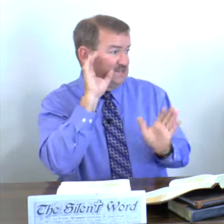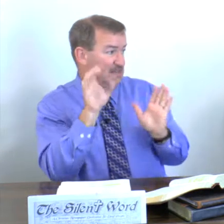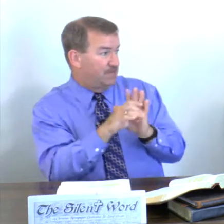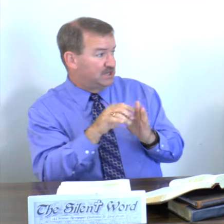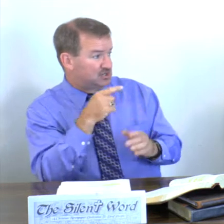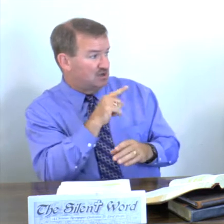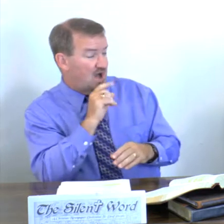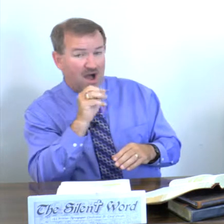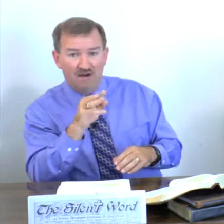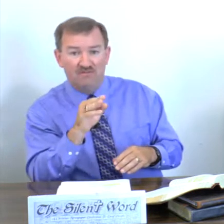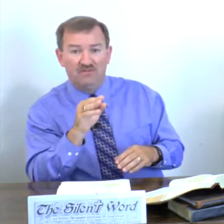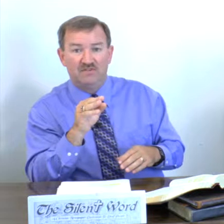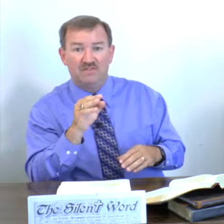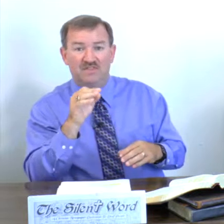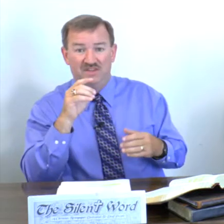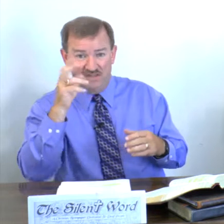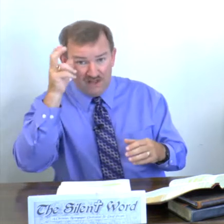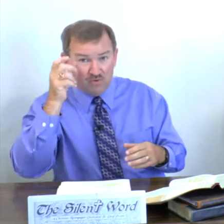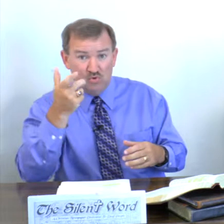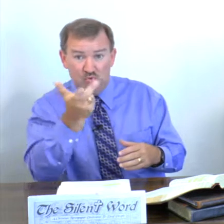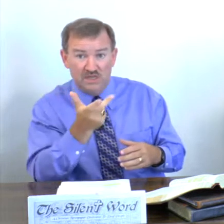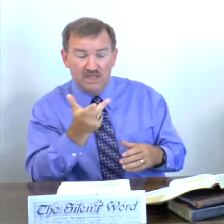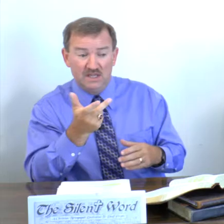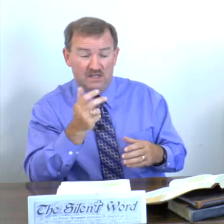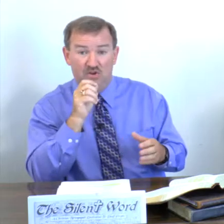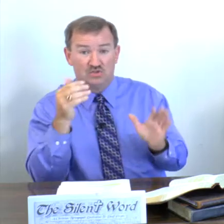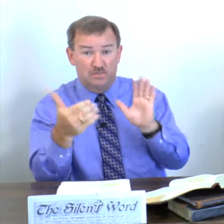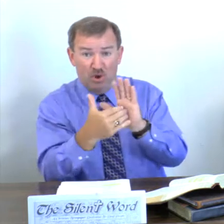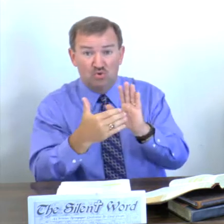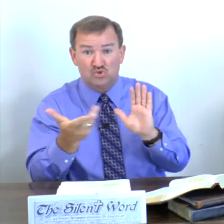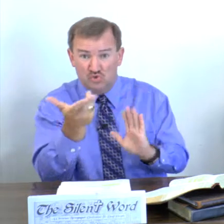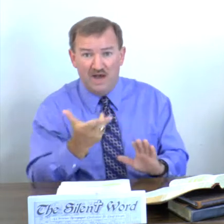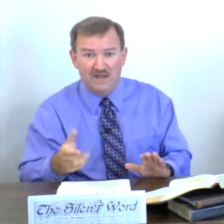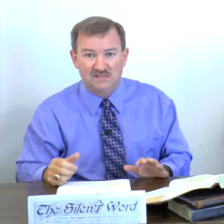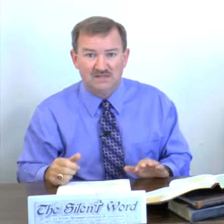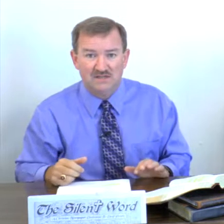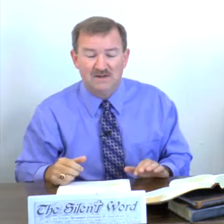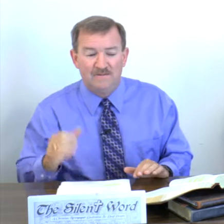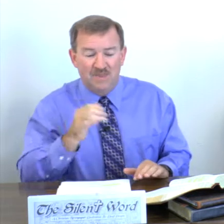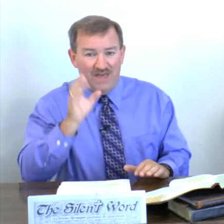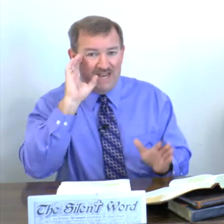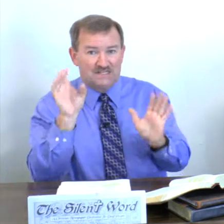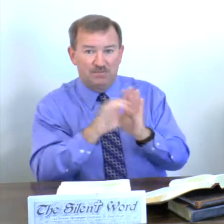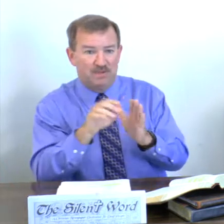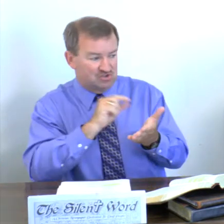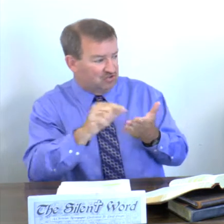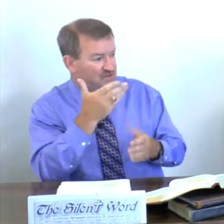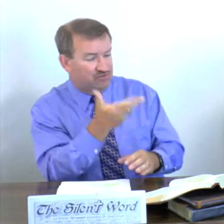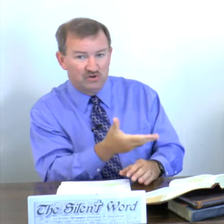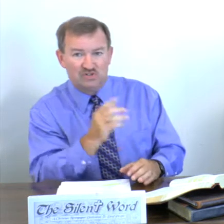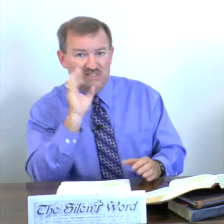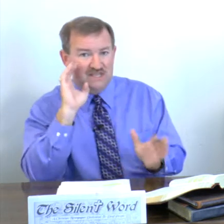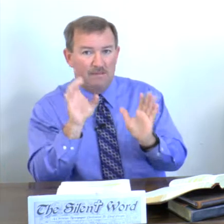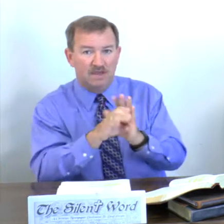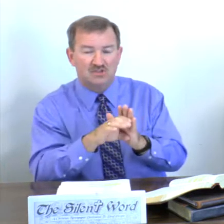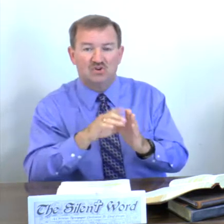a picture of the devil that is opposed to us. That is a picture. This verse is a picture of